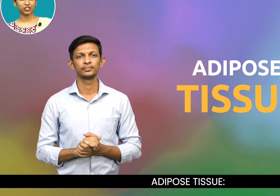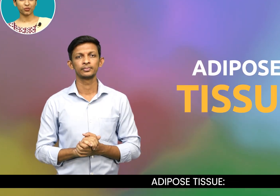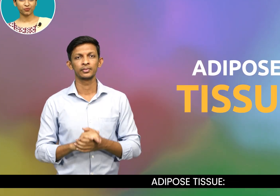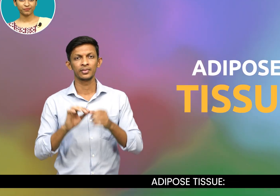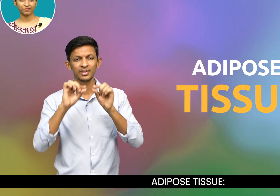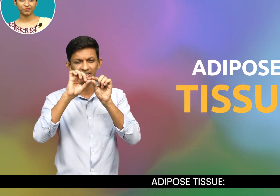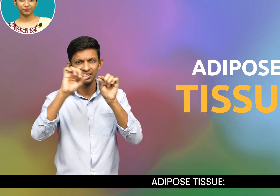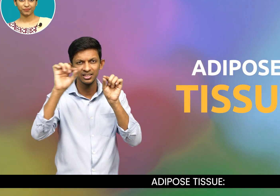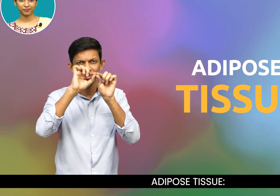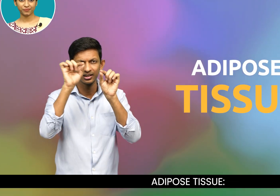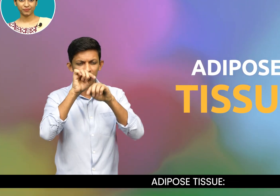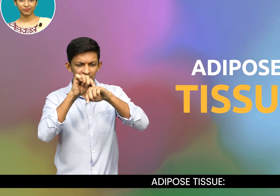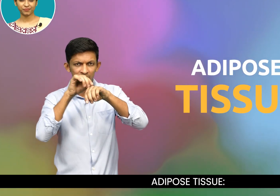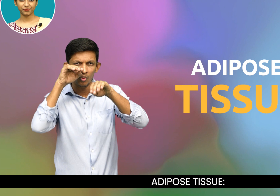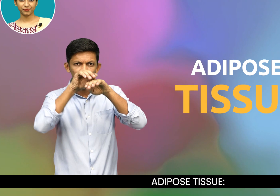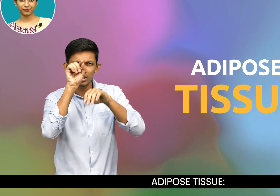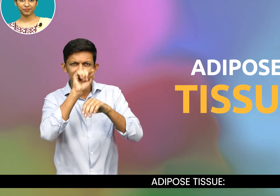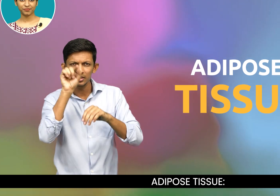Adipose tissue.